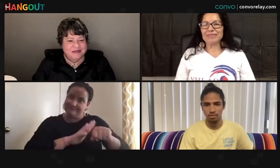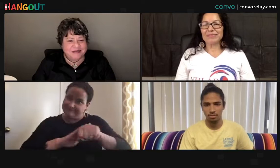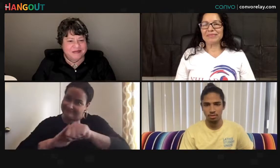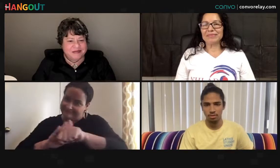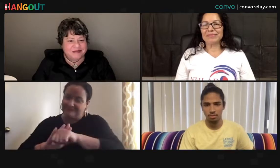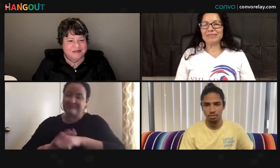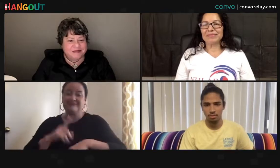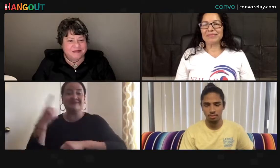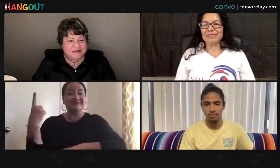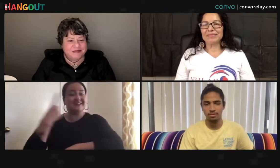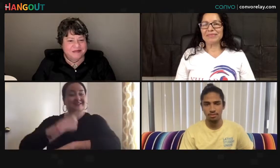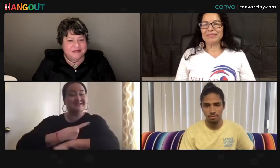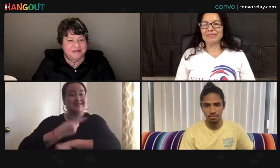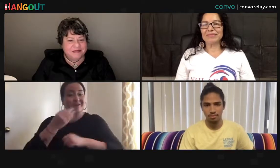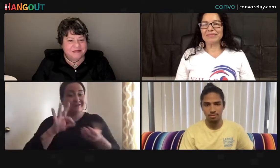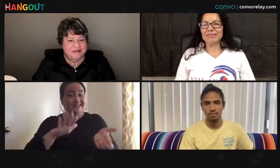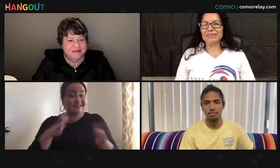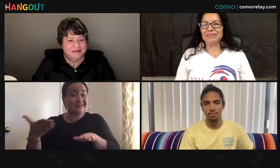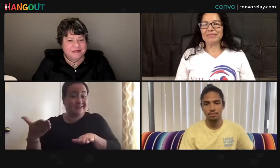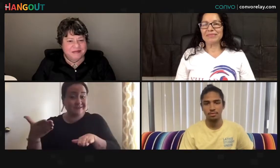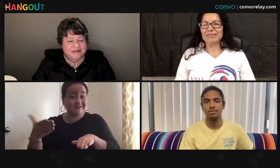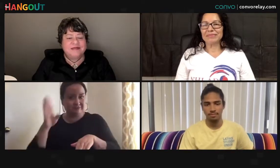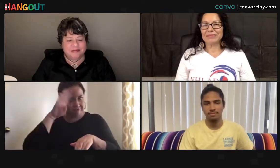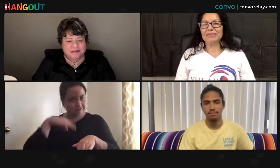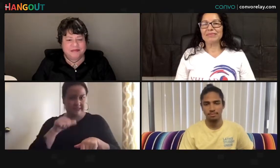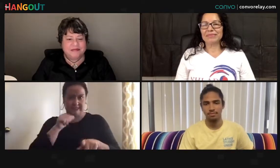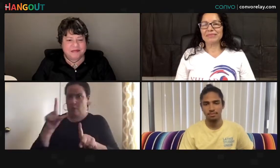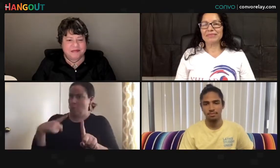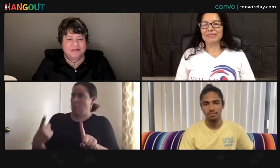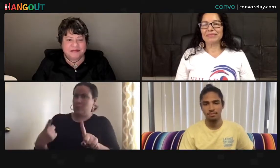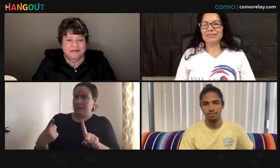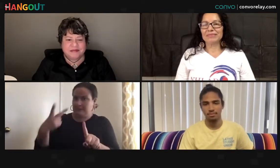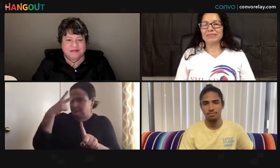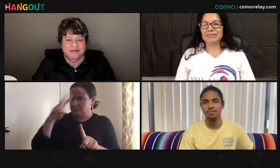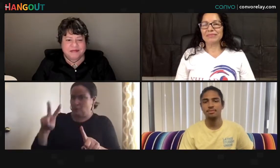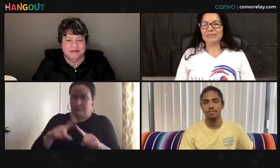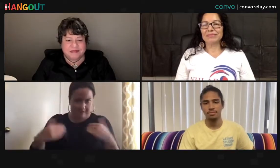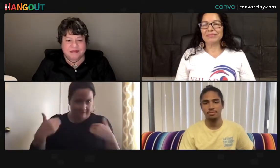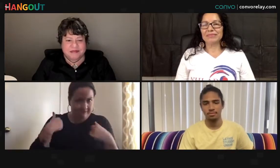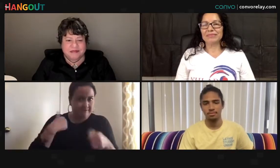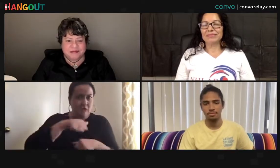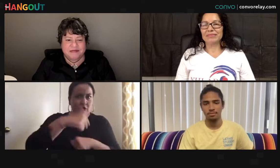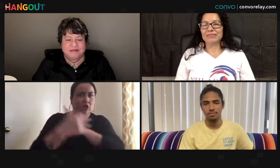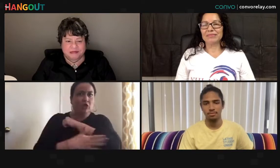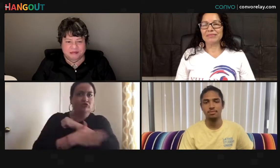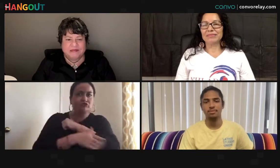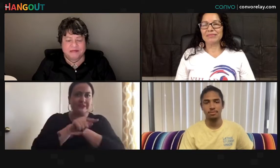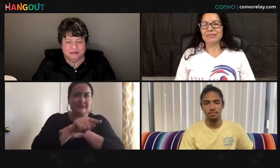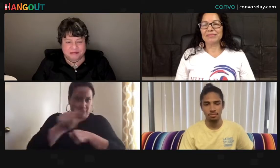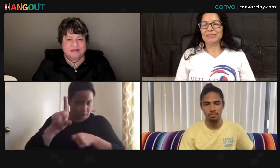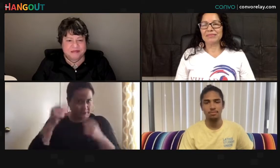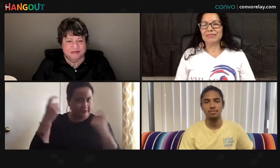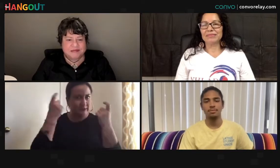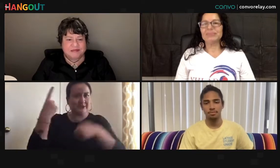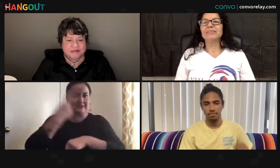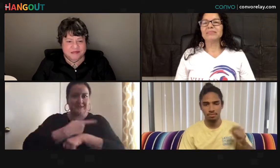other things is we try to let people know that the Day of the Dead is not only doesn't only happen in Mexico,